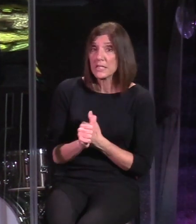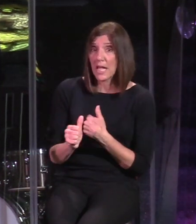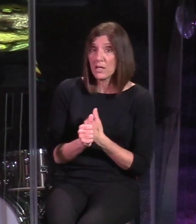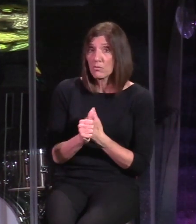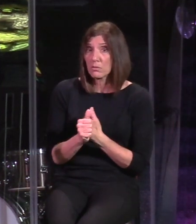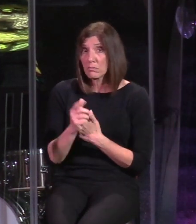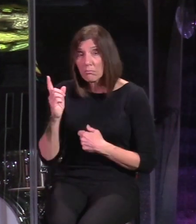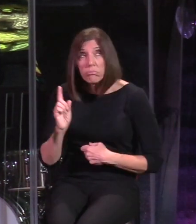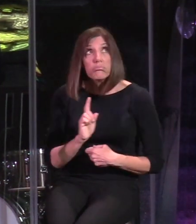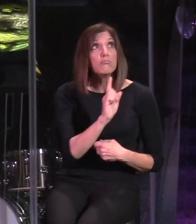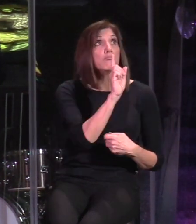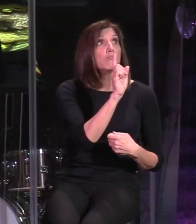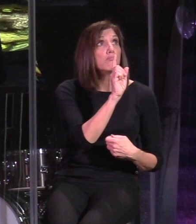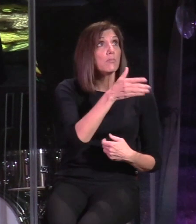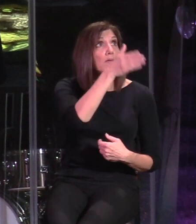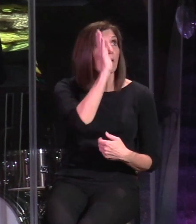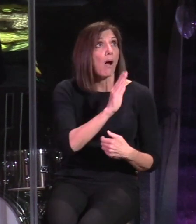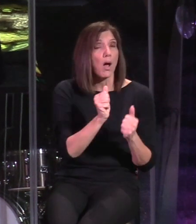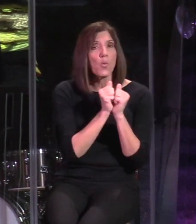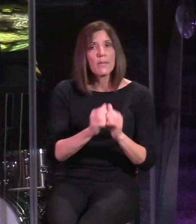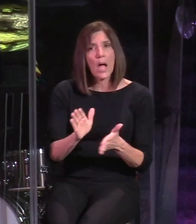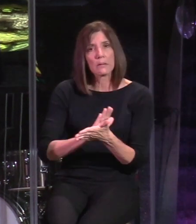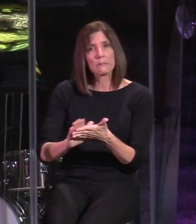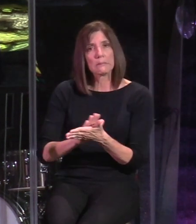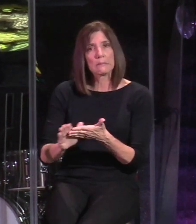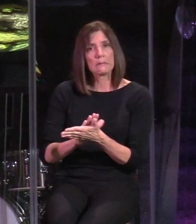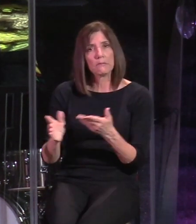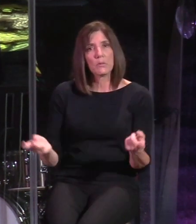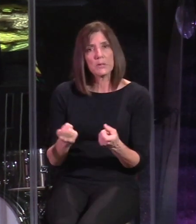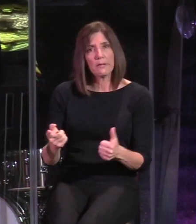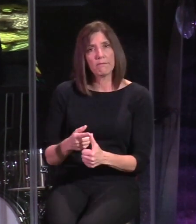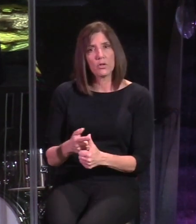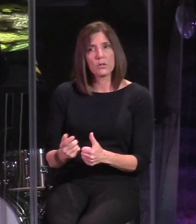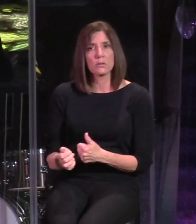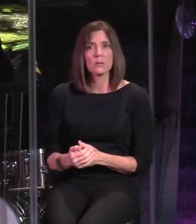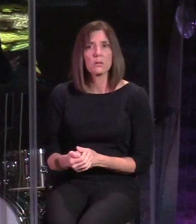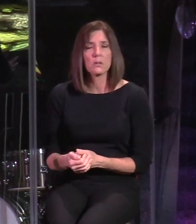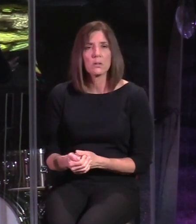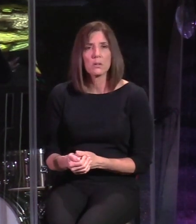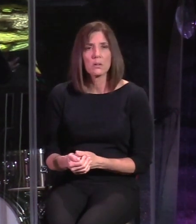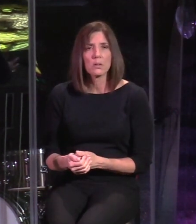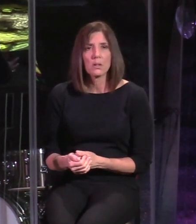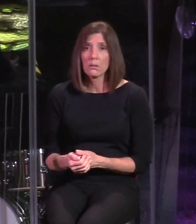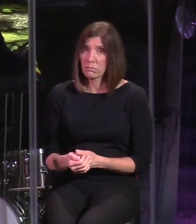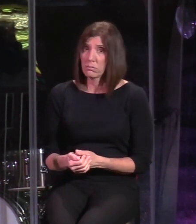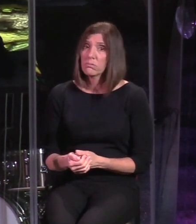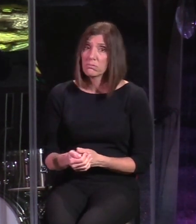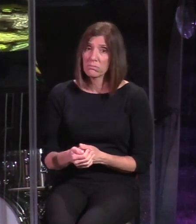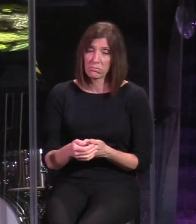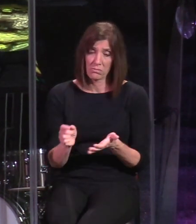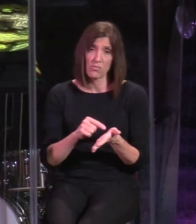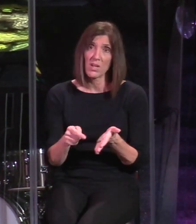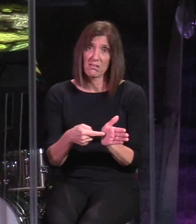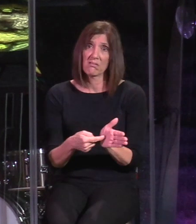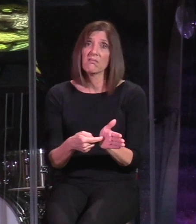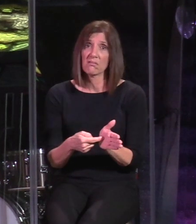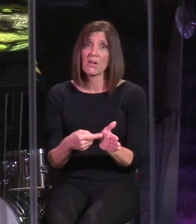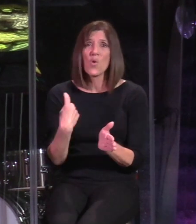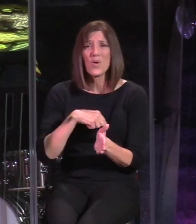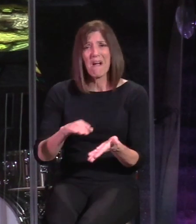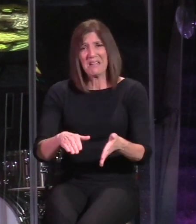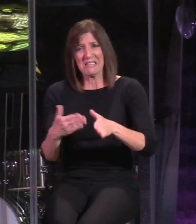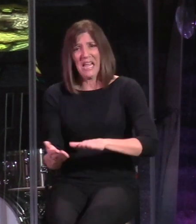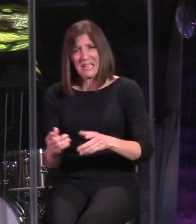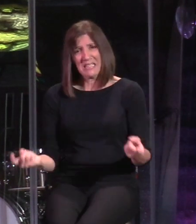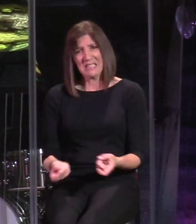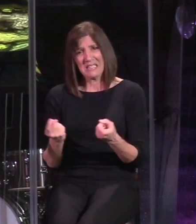his presence without being cleansed from sin. Right? It couldn't have been clearer. We are dead in our